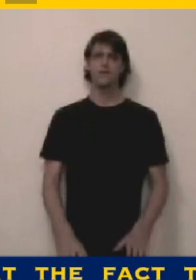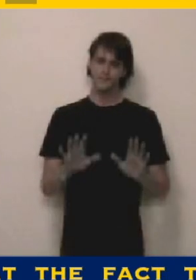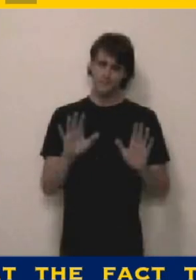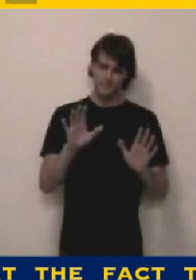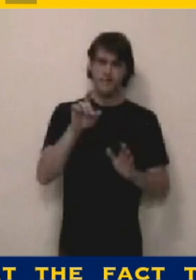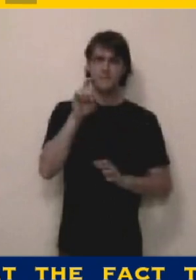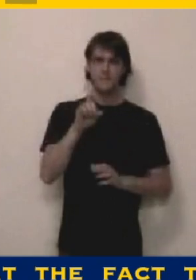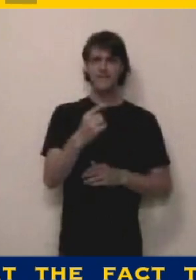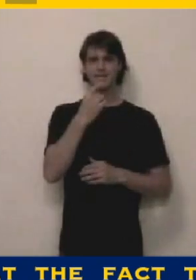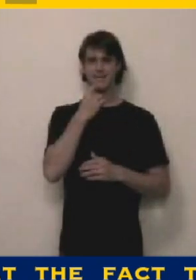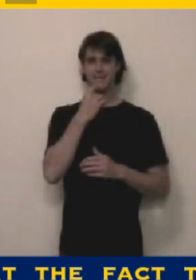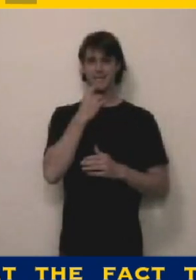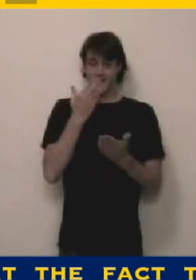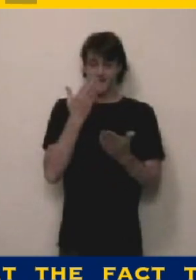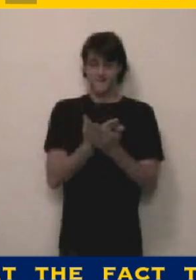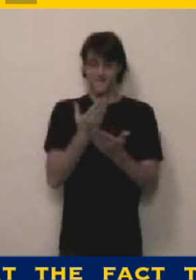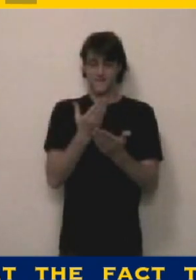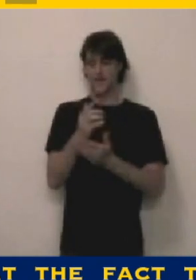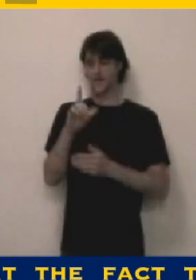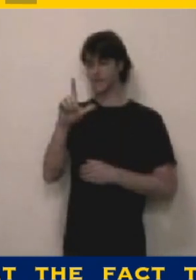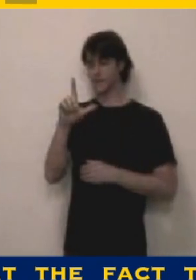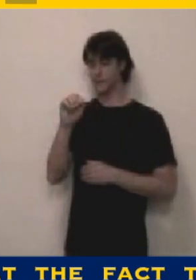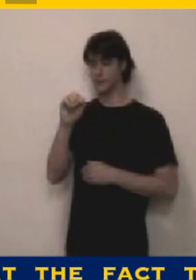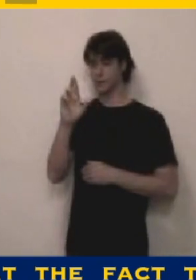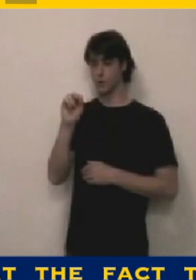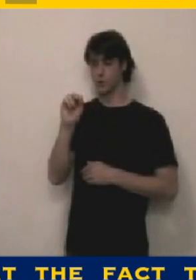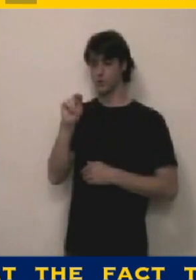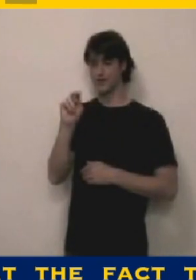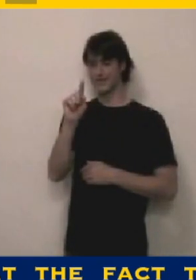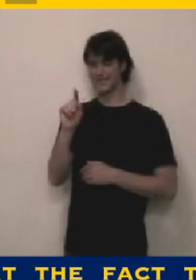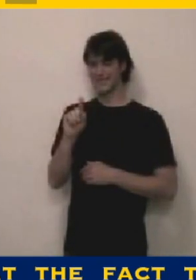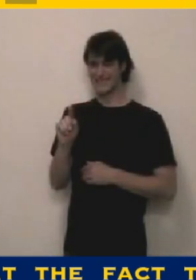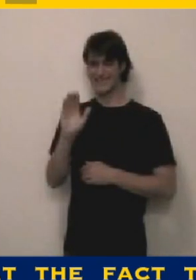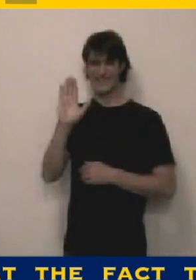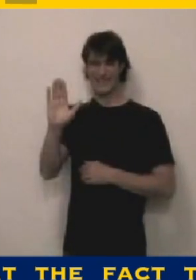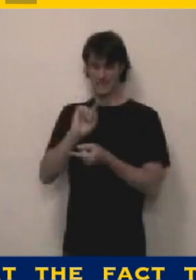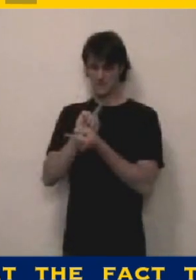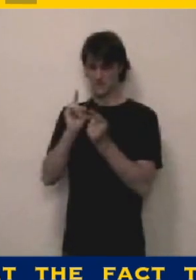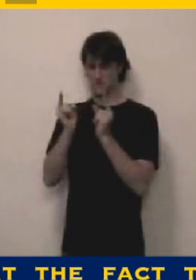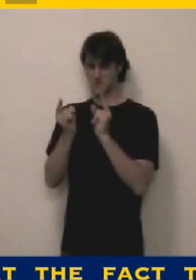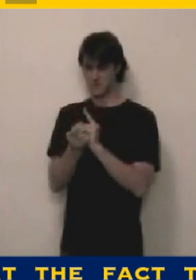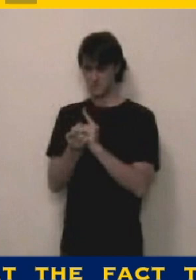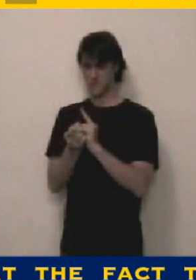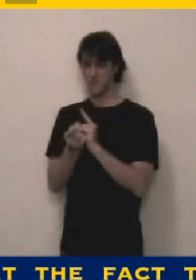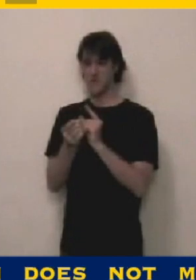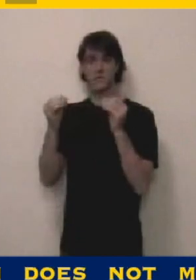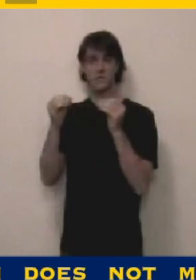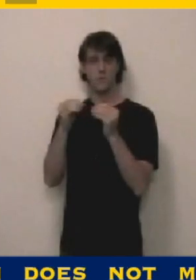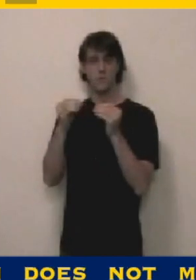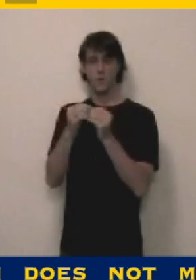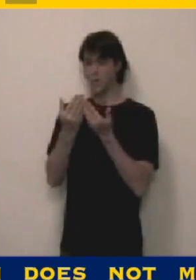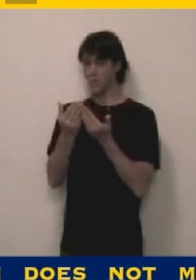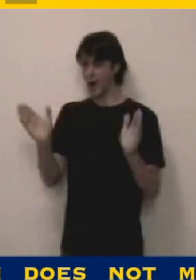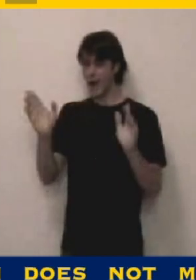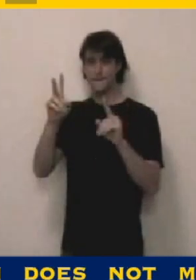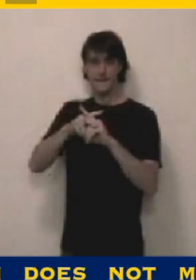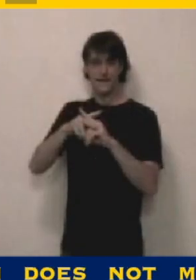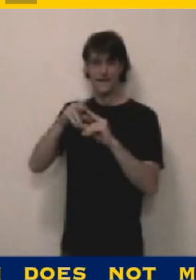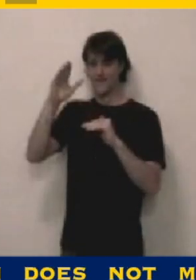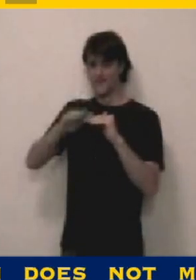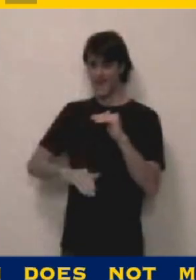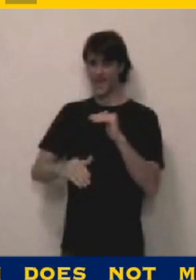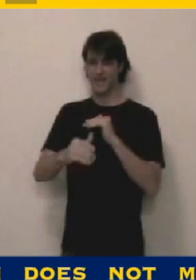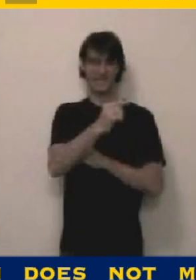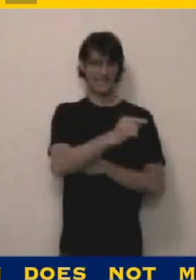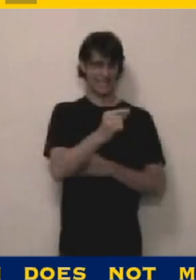It should be stated that the fact that data regarding objects with speeds relatively close to that of light cannot be accurately manipulated with the Galilean